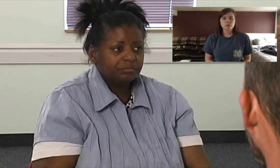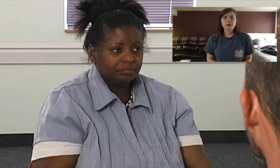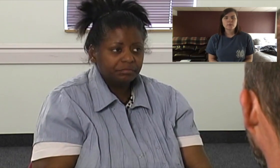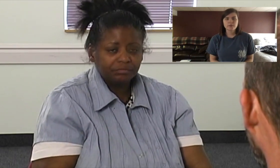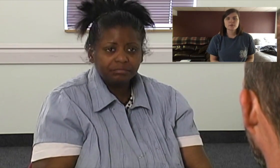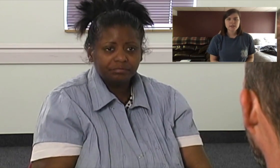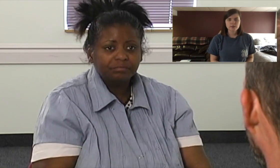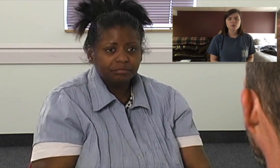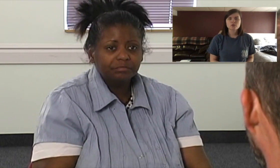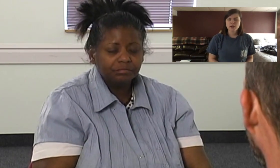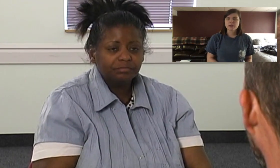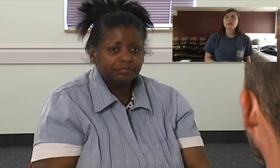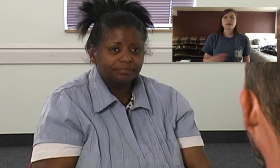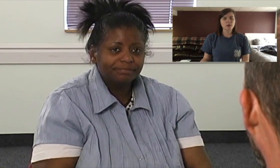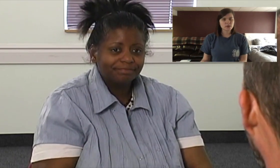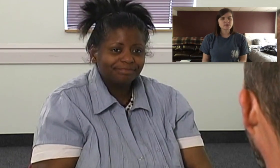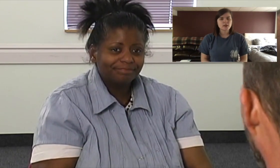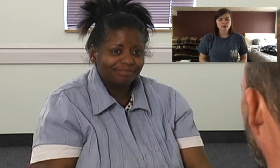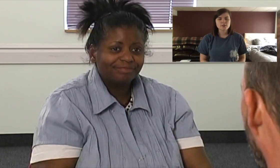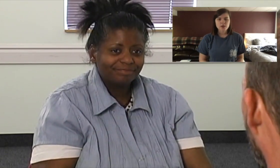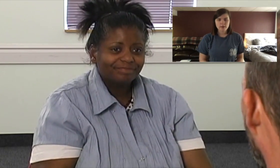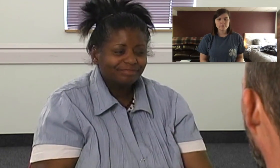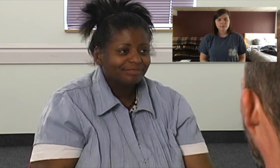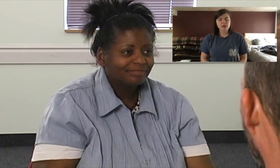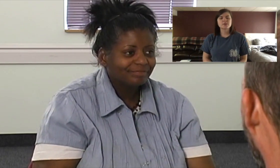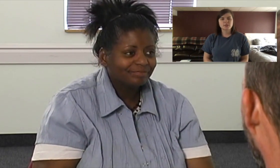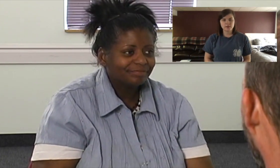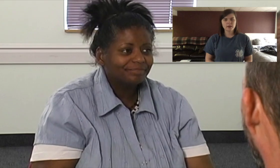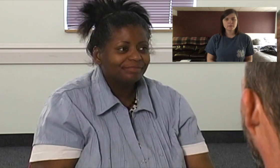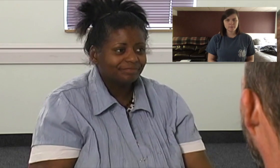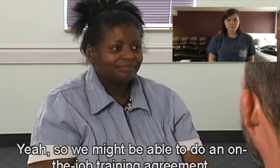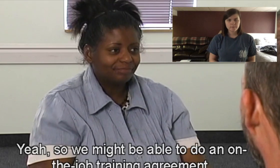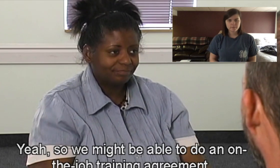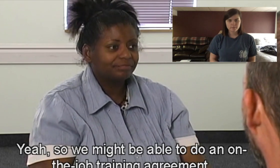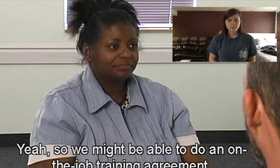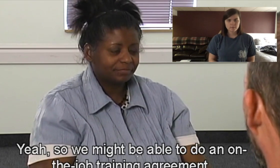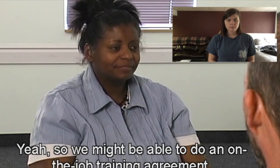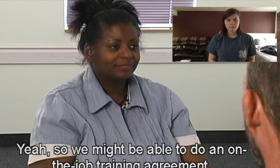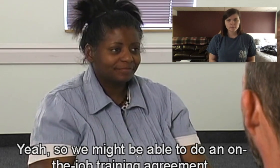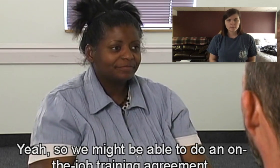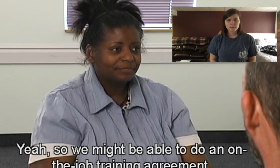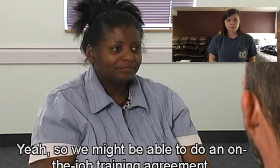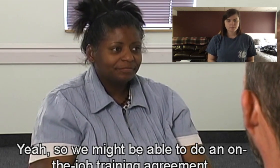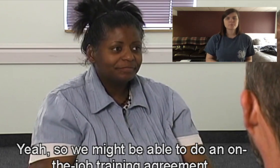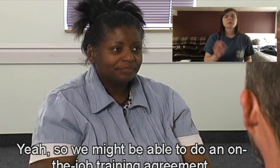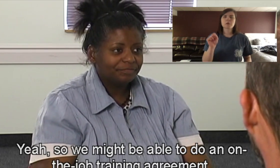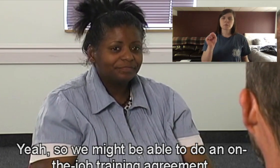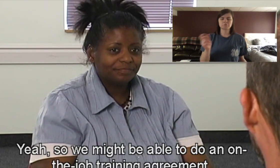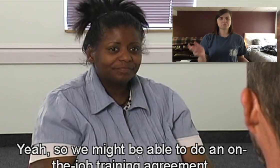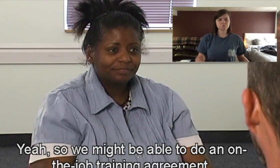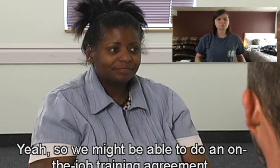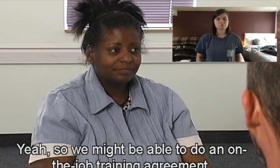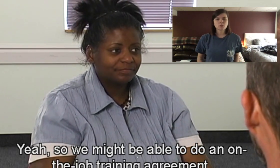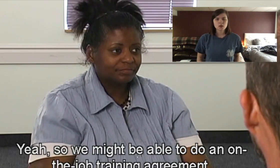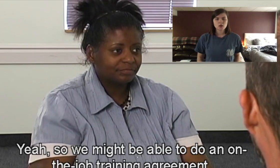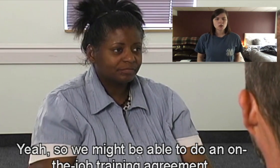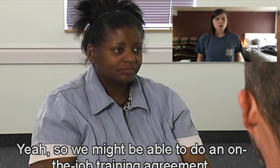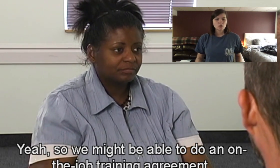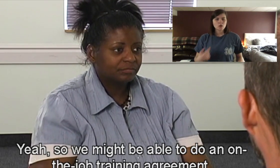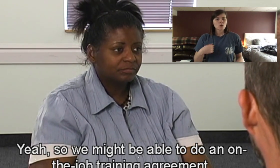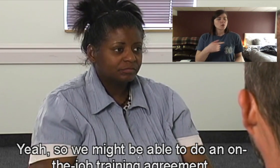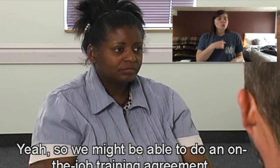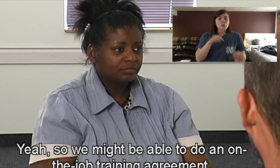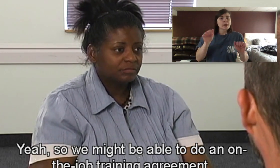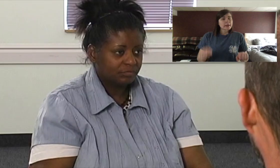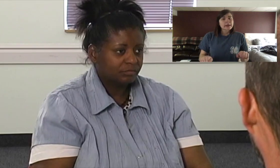Yes, before I went through technical training and then I was sent on a job. I understand that. Yeah. So